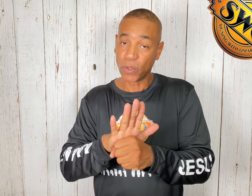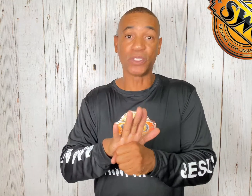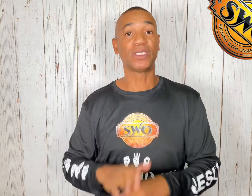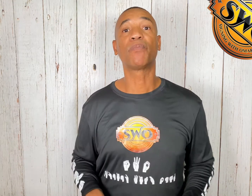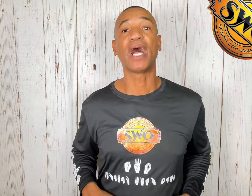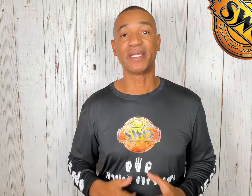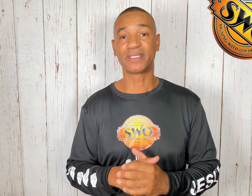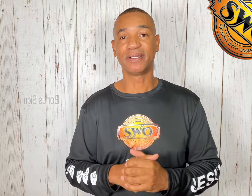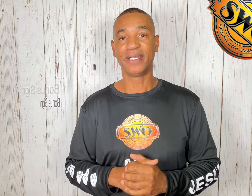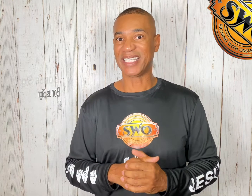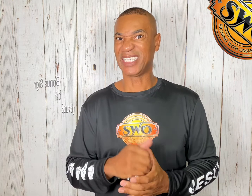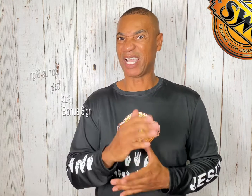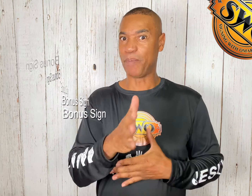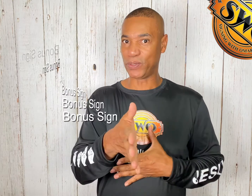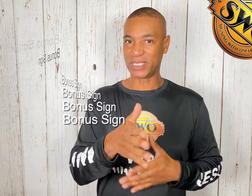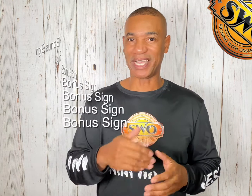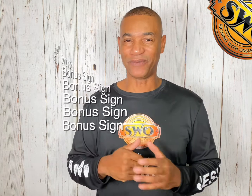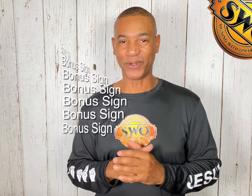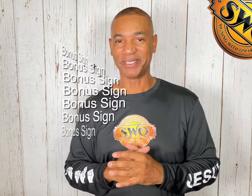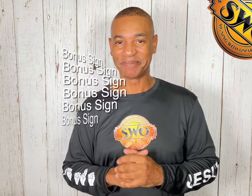is a promise. That's just like a bonus sign for you.